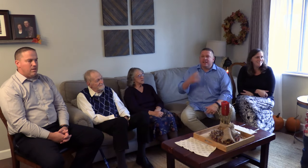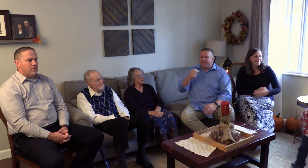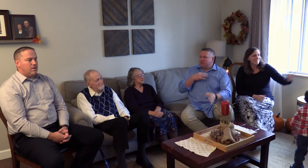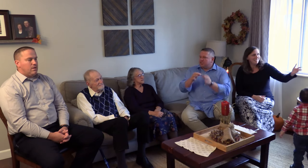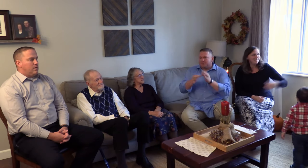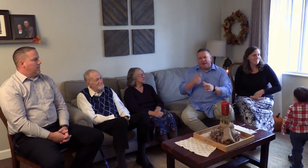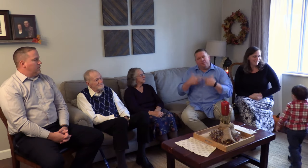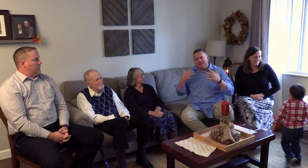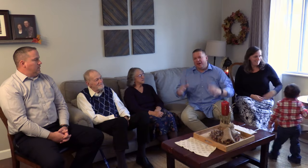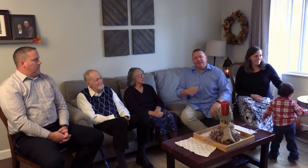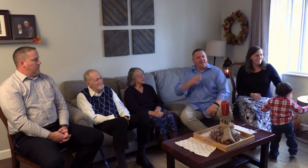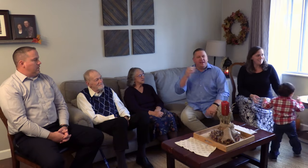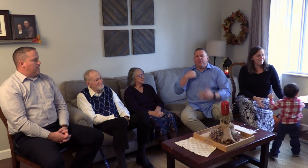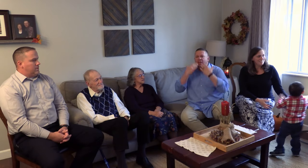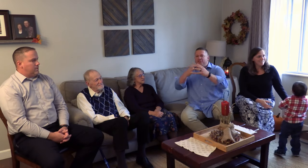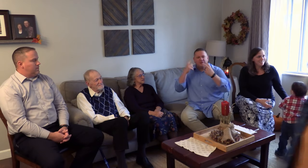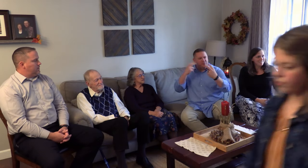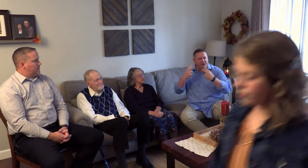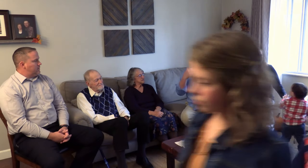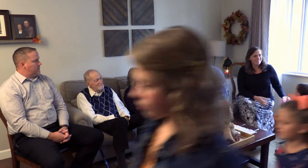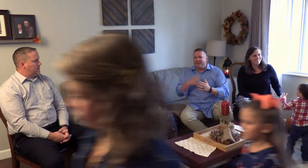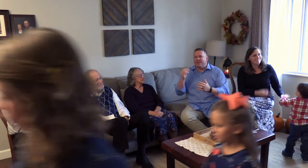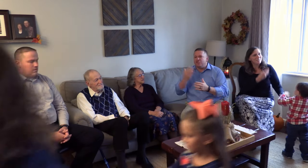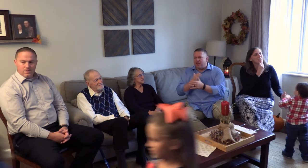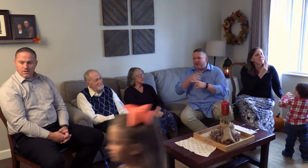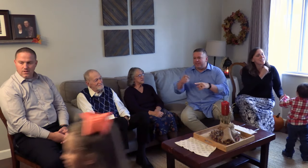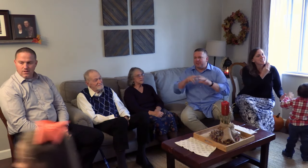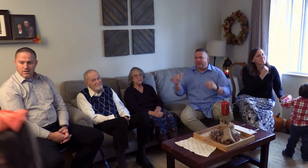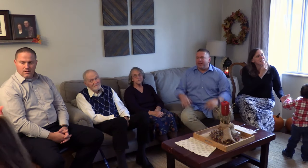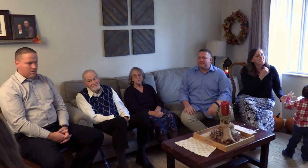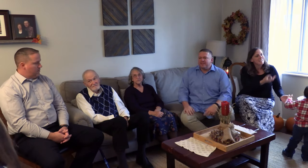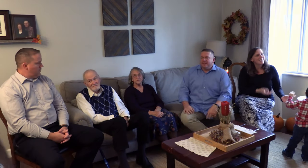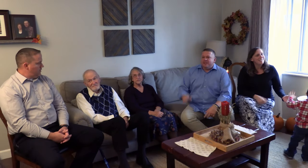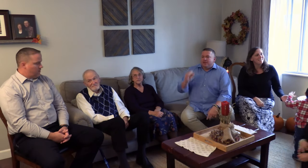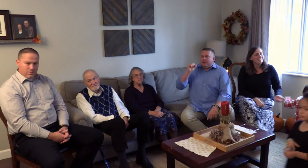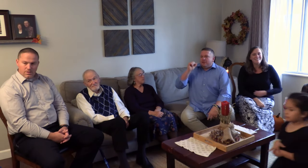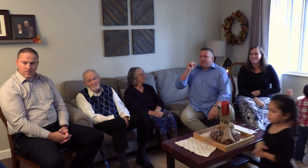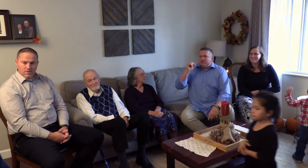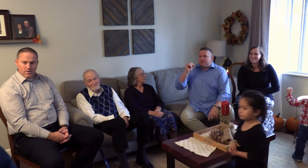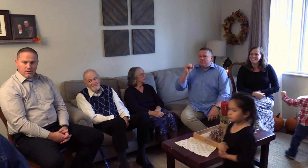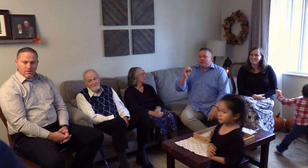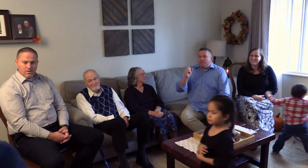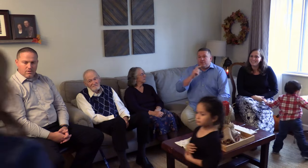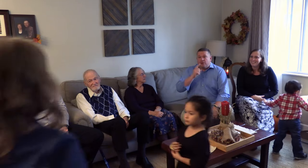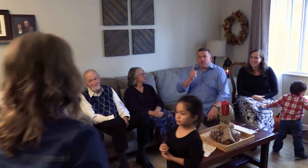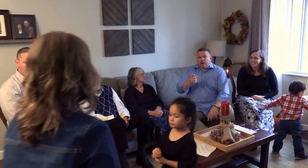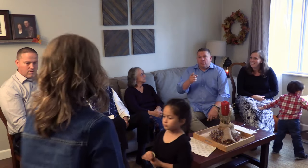and i'll just explain it to be done and we thank you so much for watching again and sharing this and all that so make sure you get the right